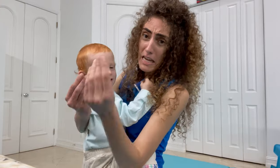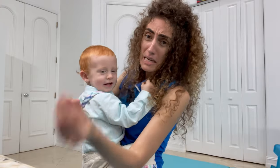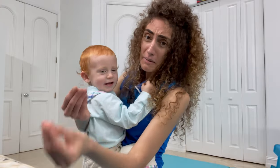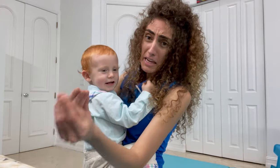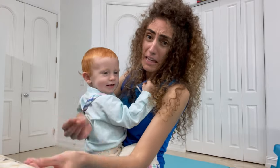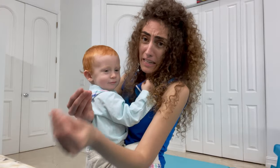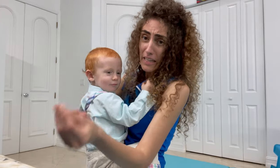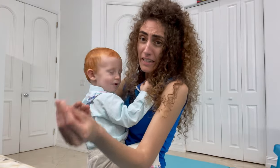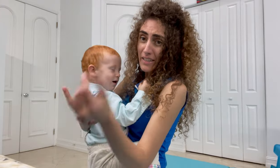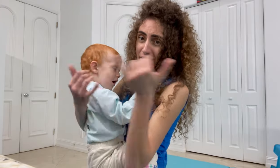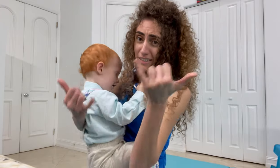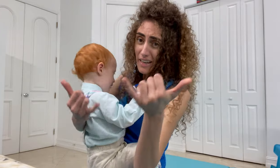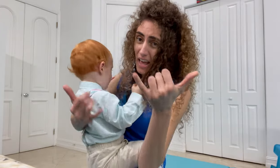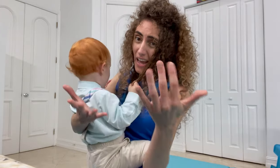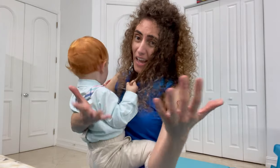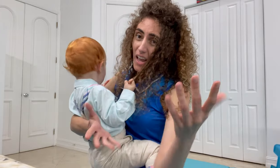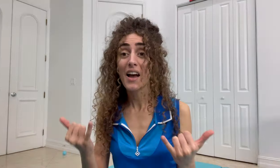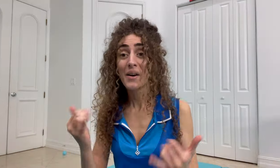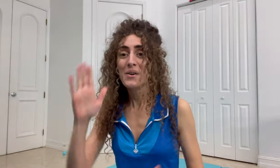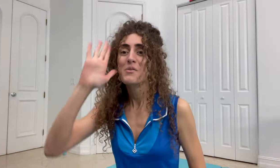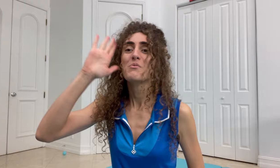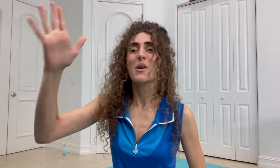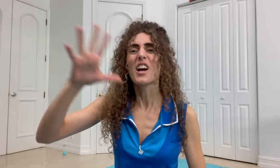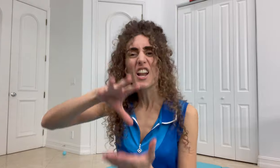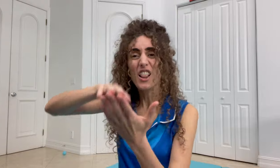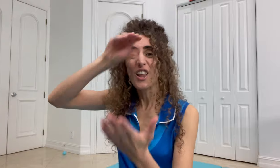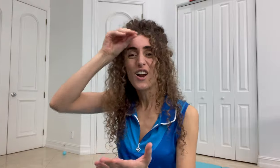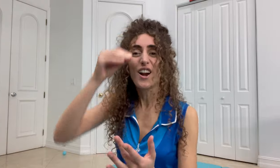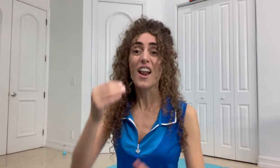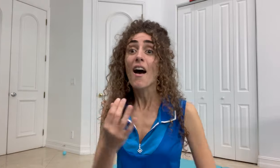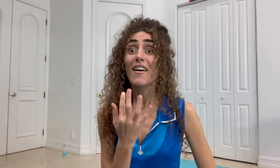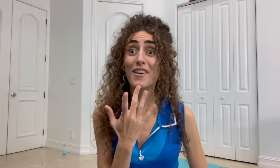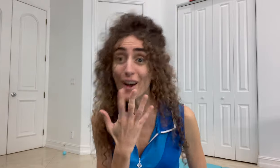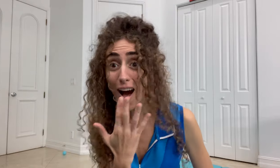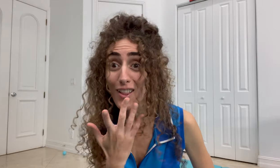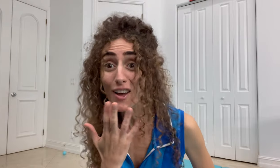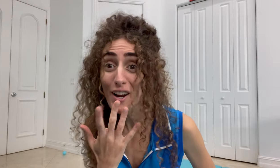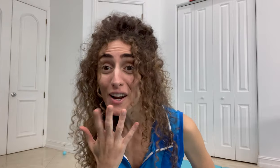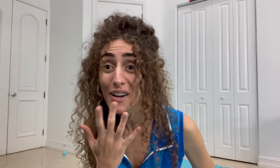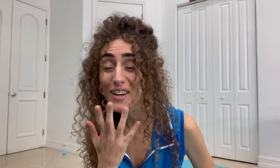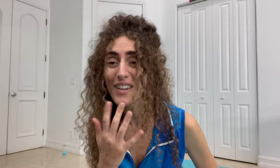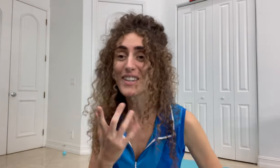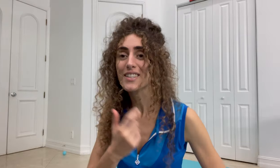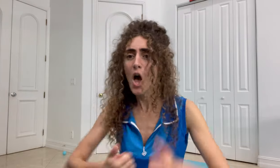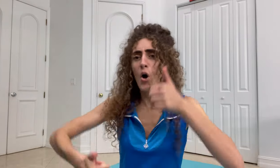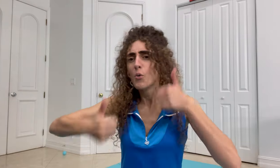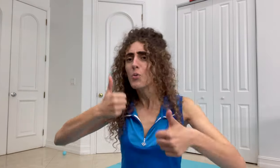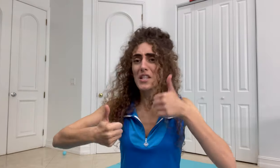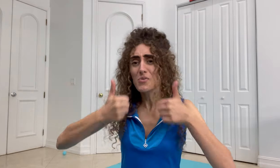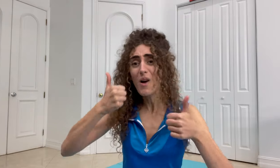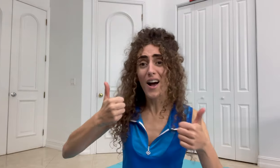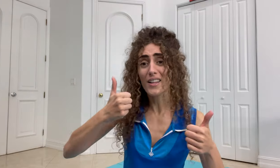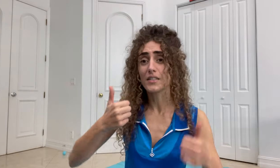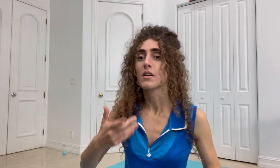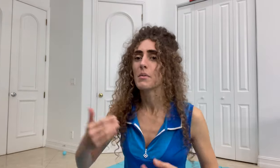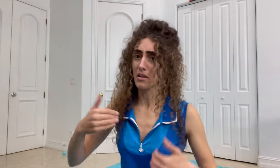Mimi. Today, we're gonna learn colors. Which ones? Because we